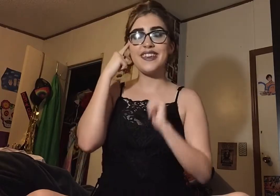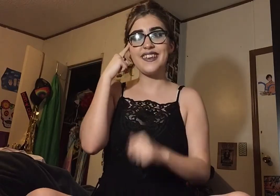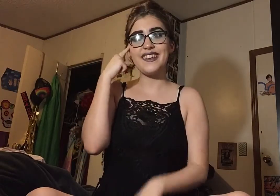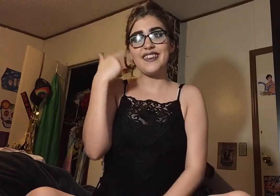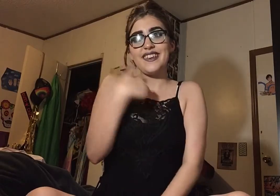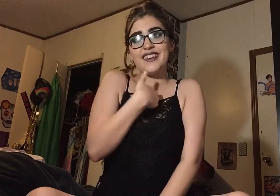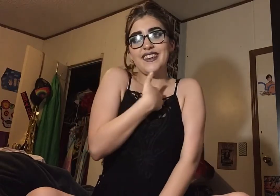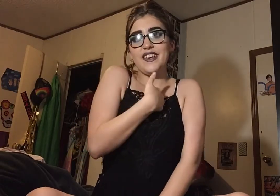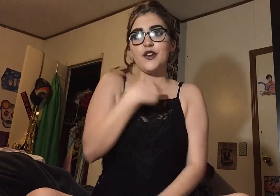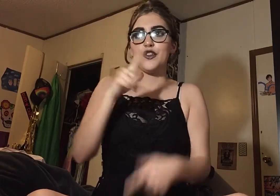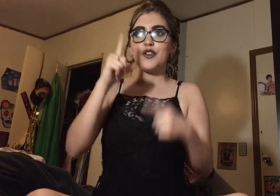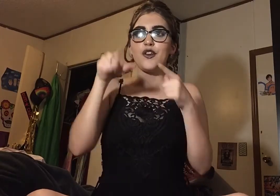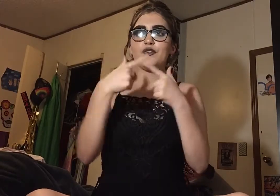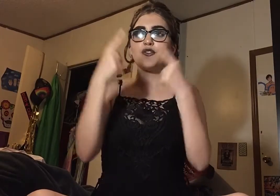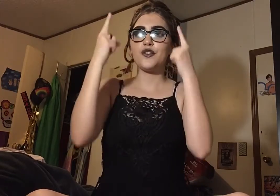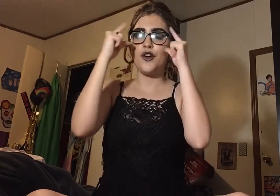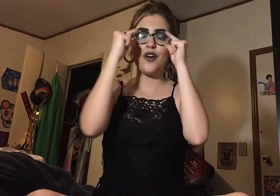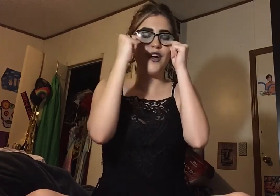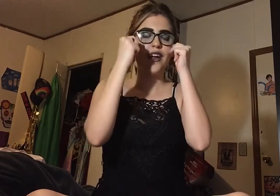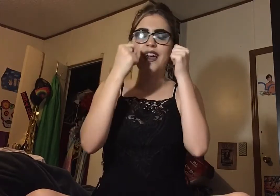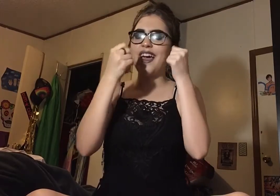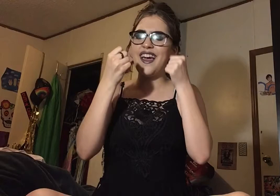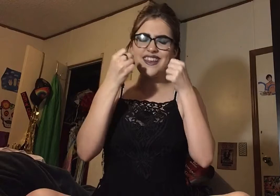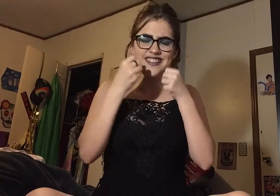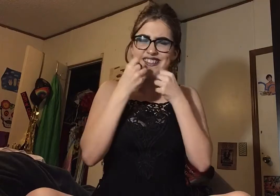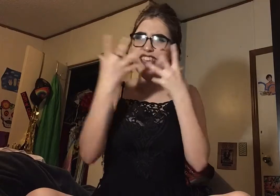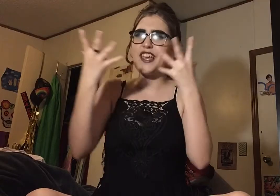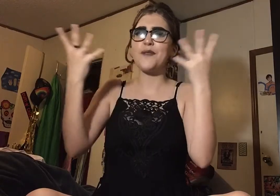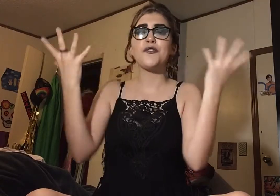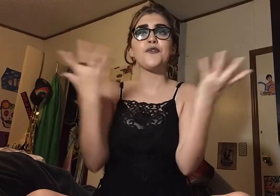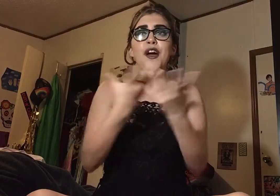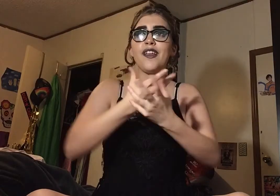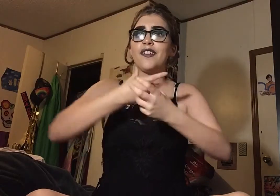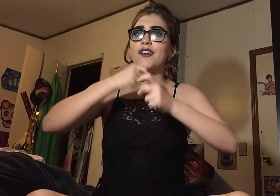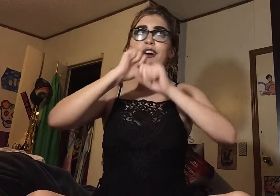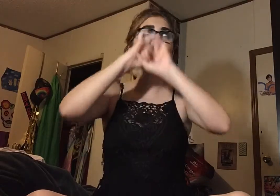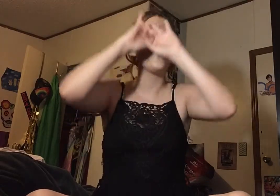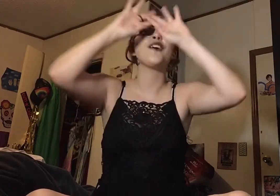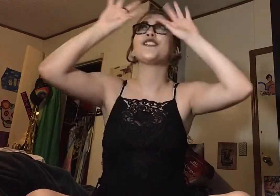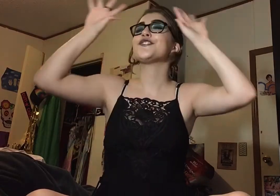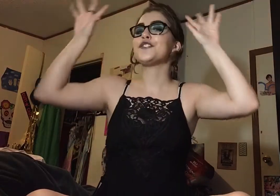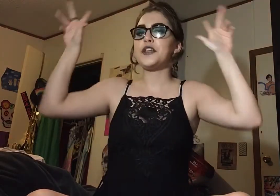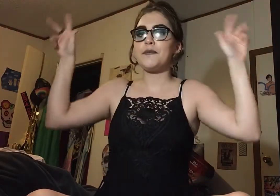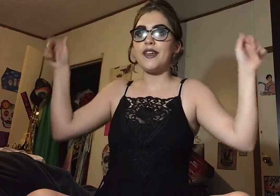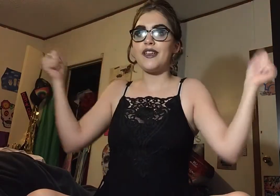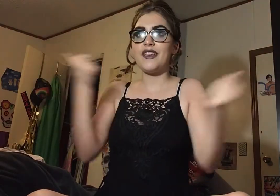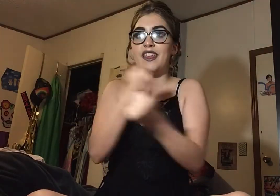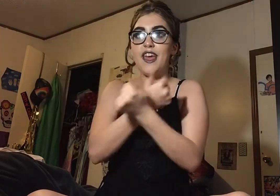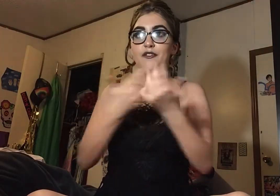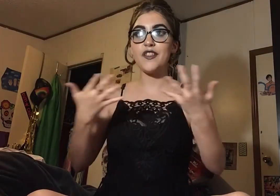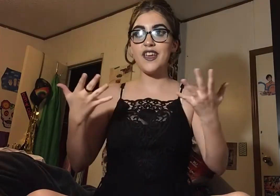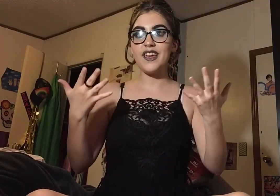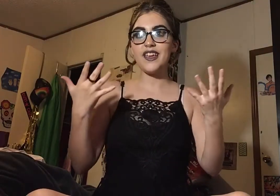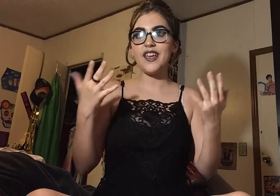me? When you close your eyes, tell me, what are you dreaming? Everything